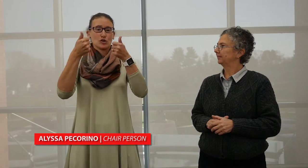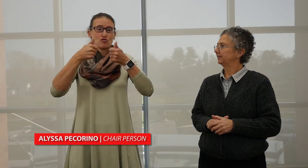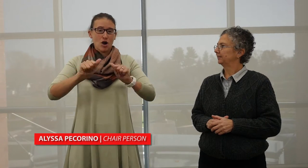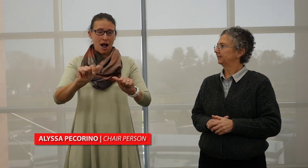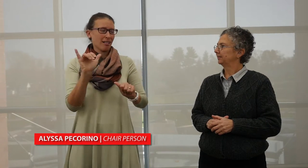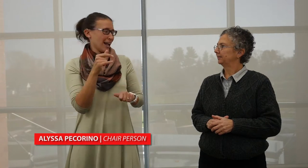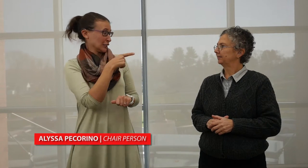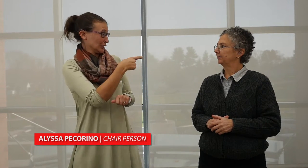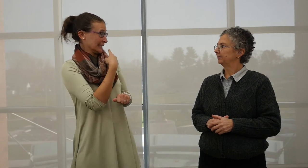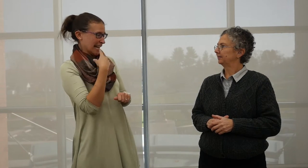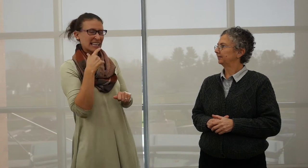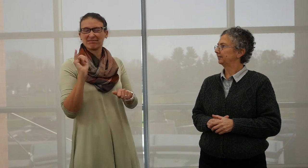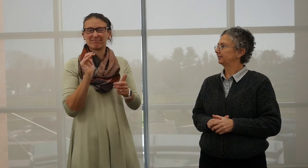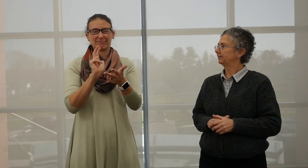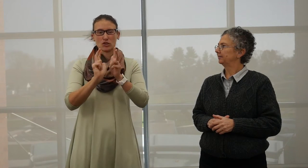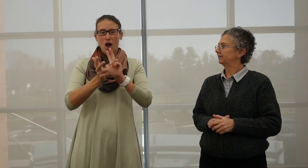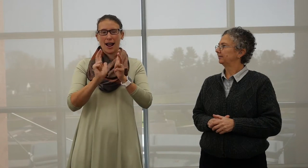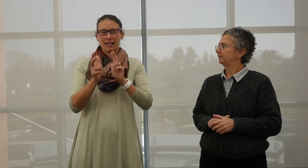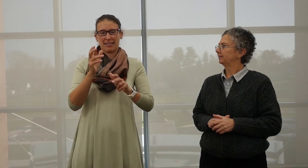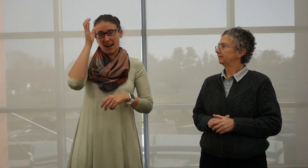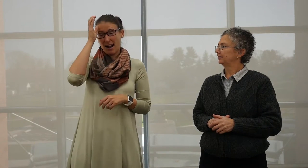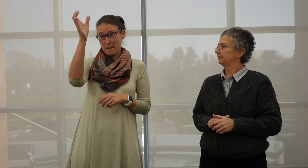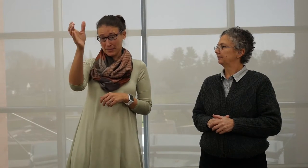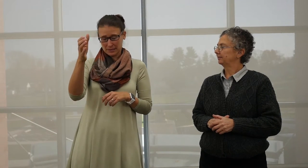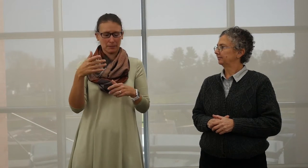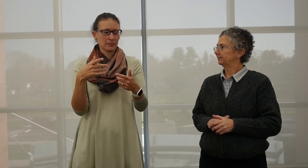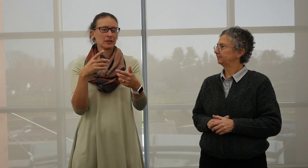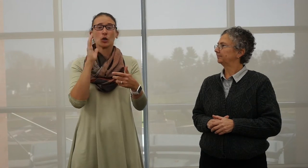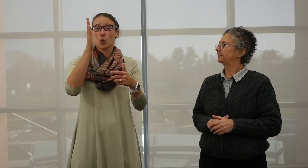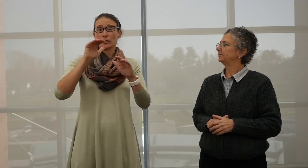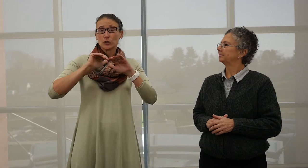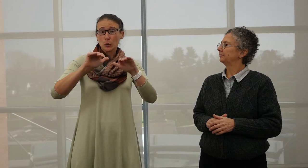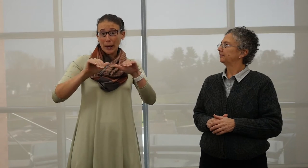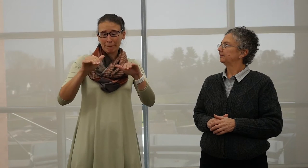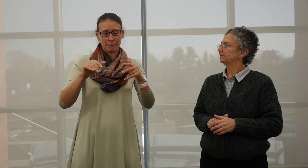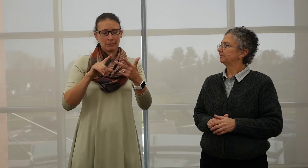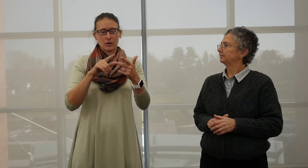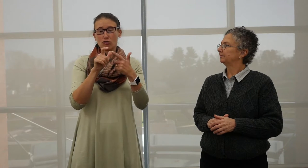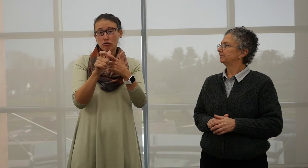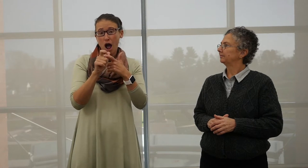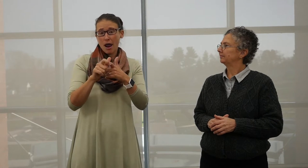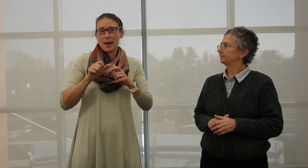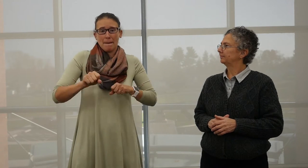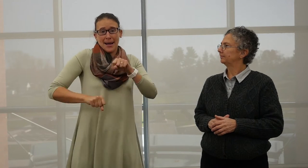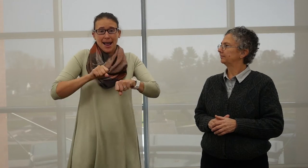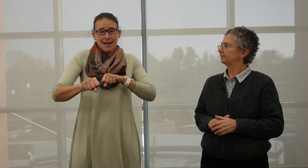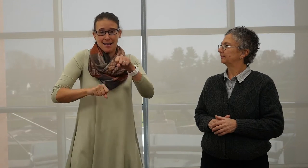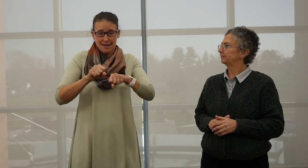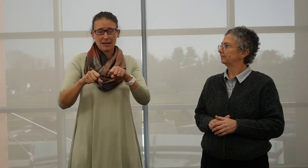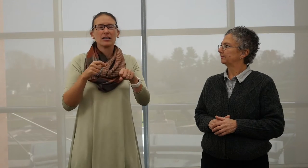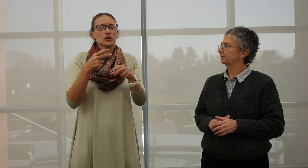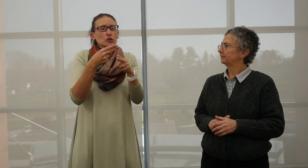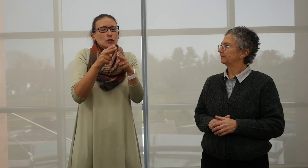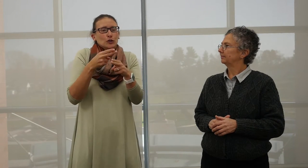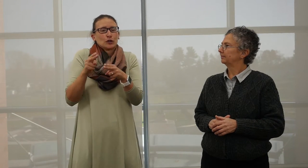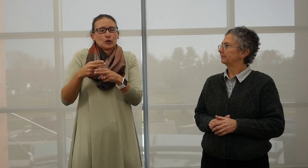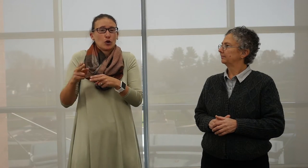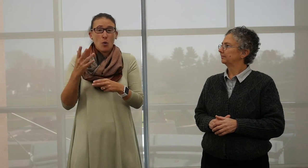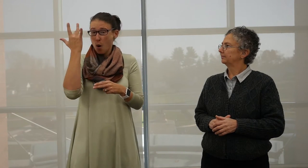to Try, as Barbara said, triathlon. It will include swimming, running, and biking. Each of the